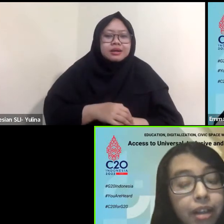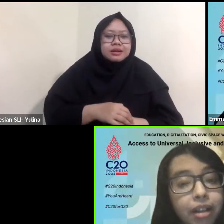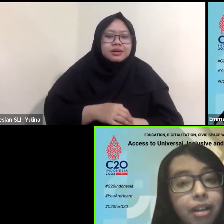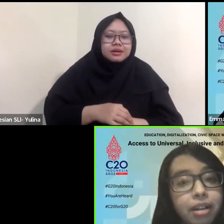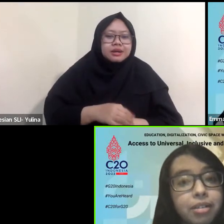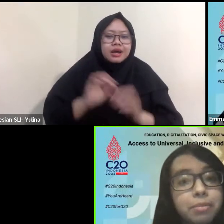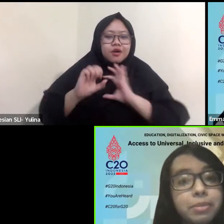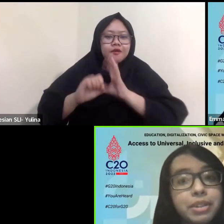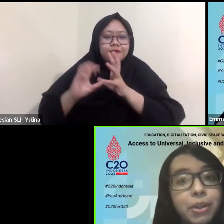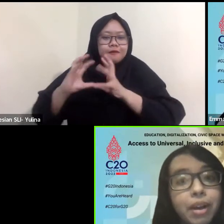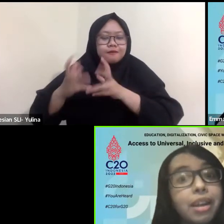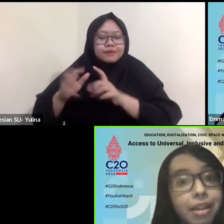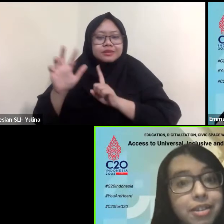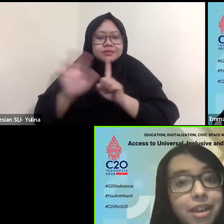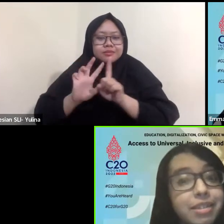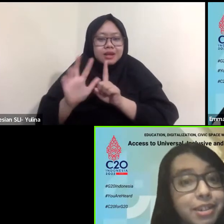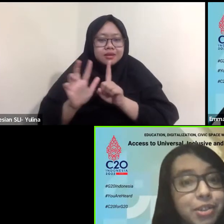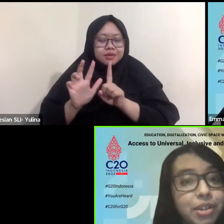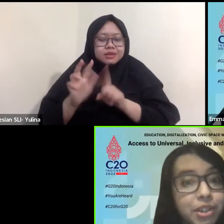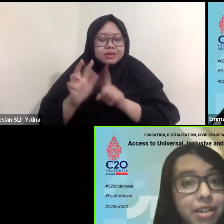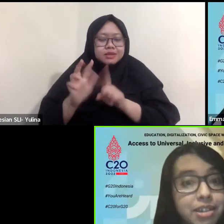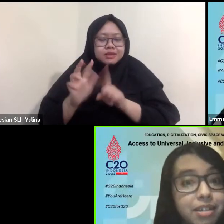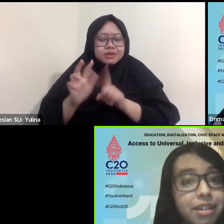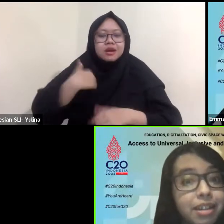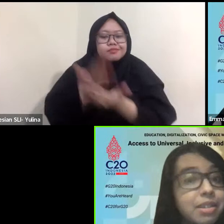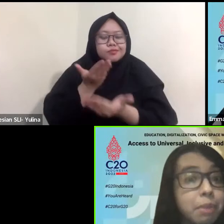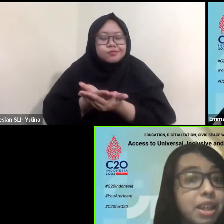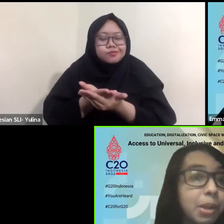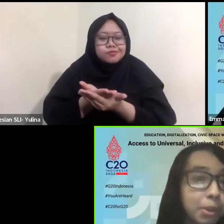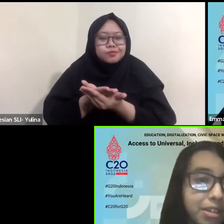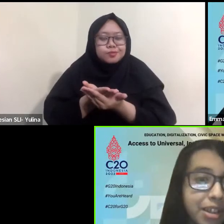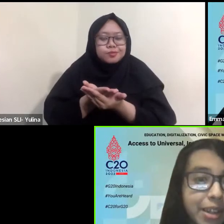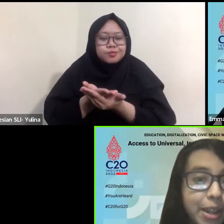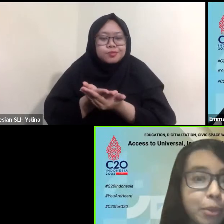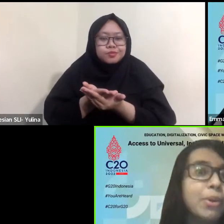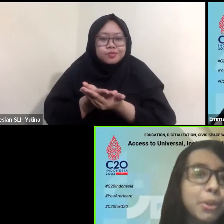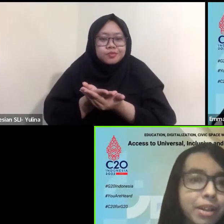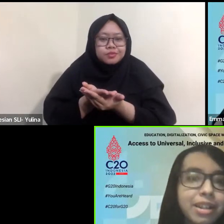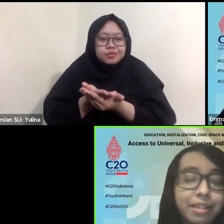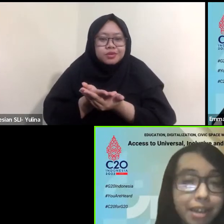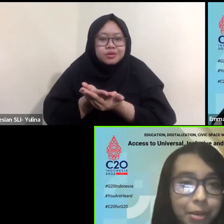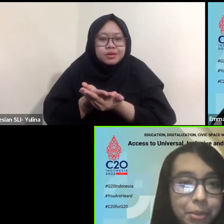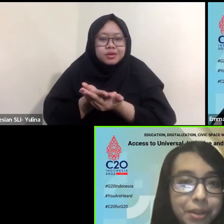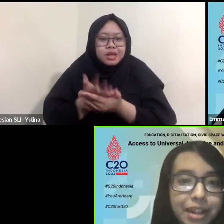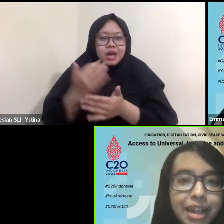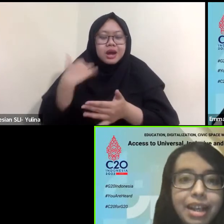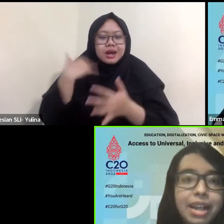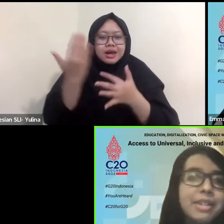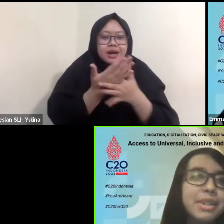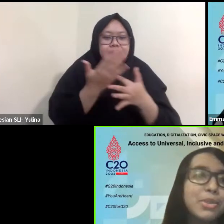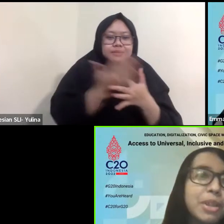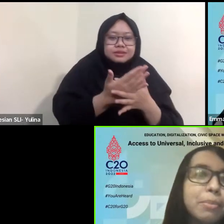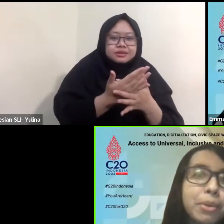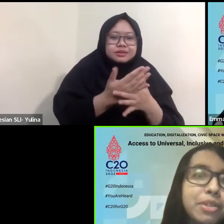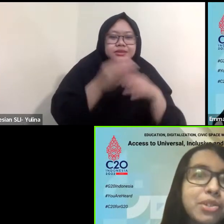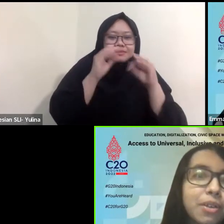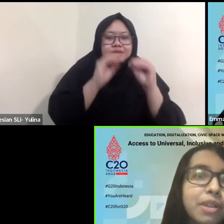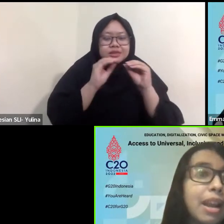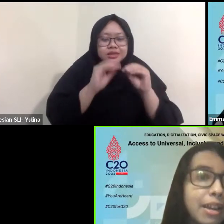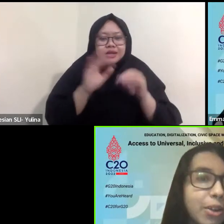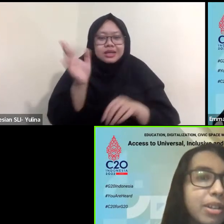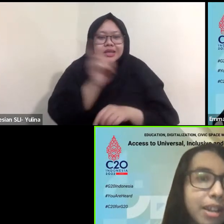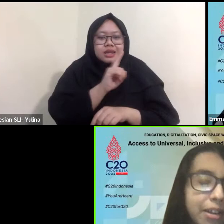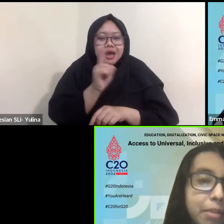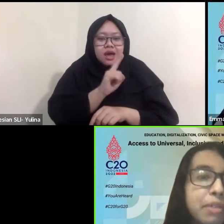that, you know, unless access to education is made equal, then we're only widening the gap, right? And it's also the importance